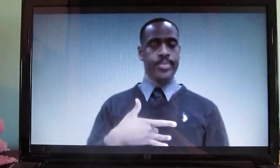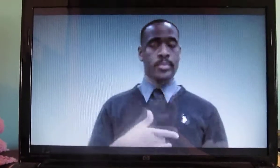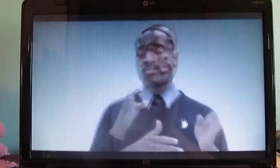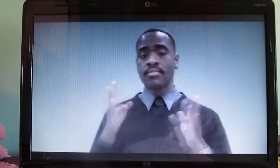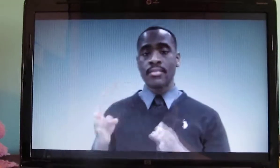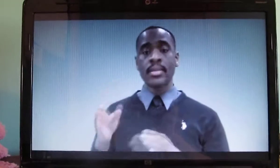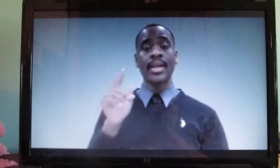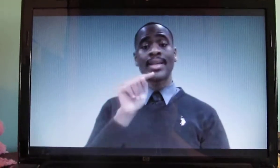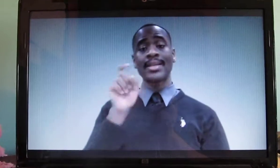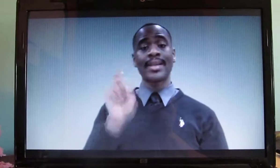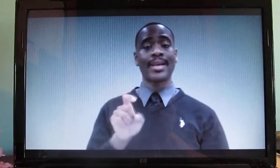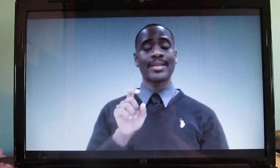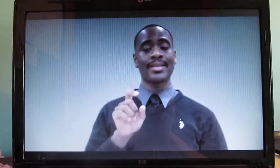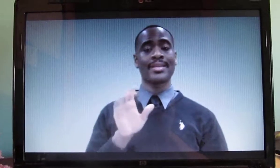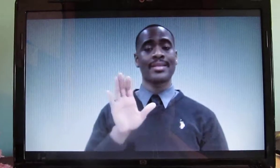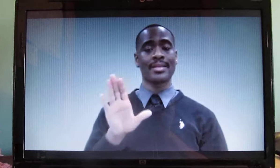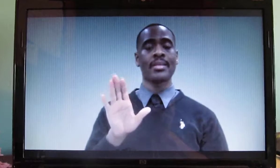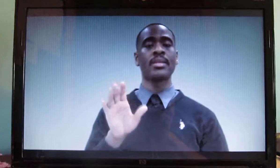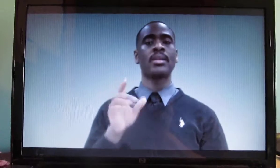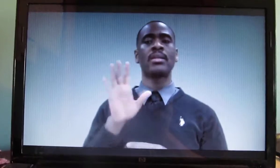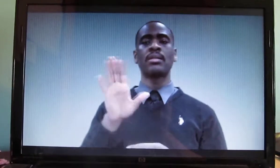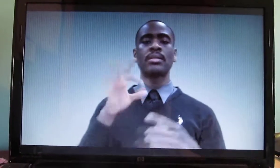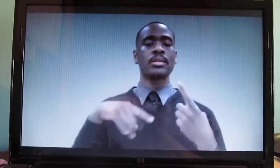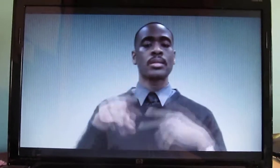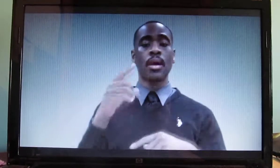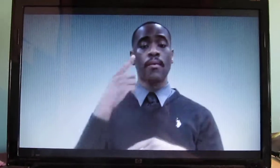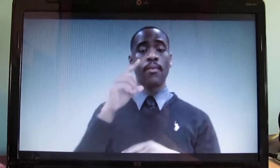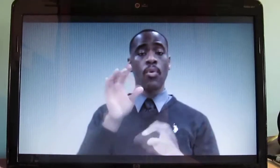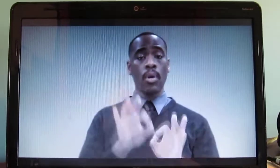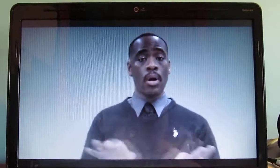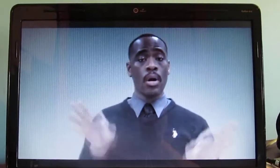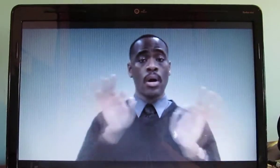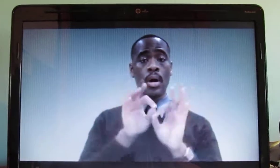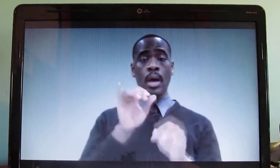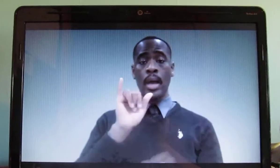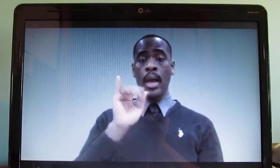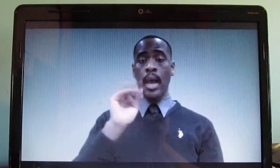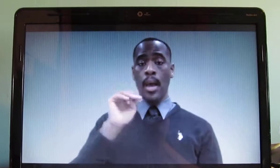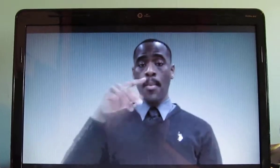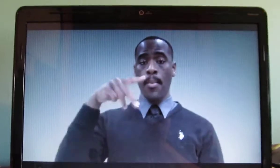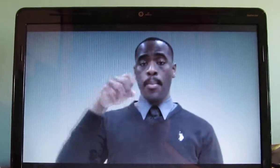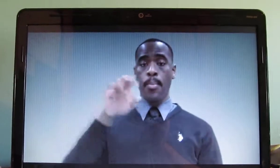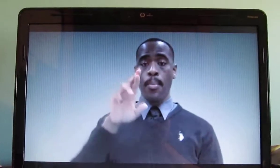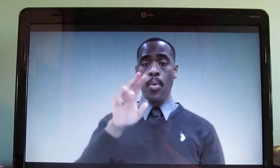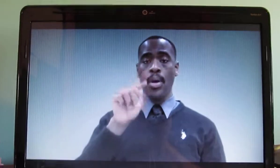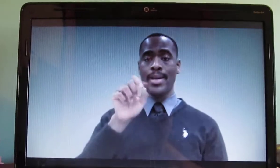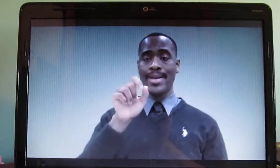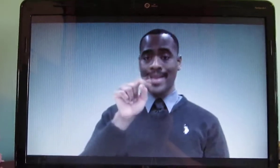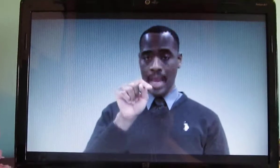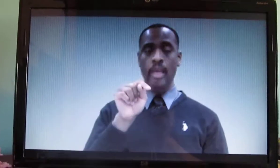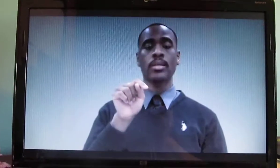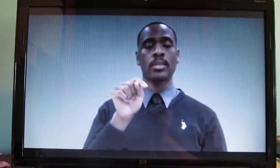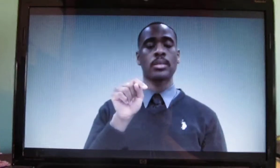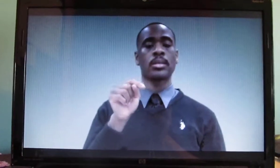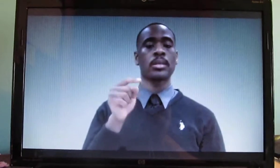the chest. Now in Texas, the sign for important